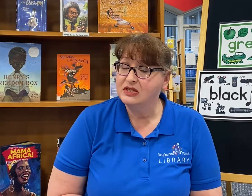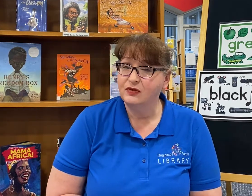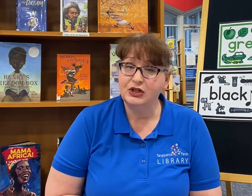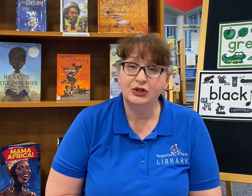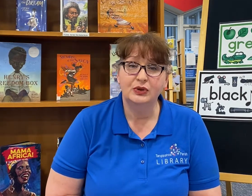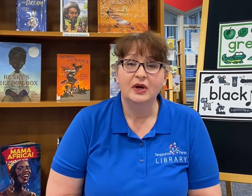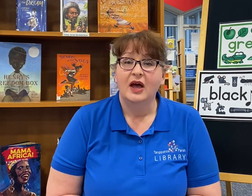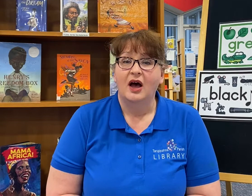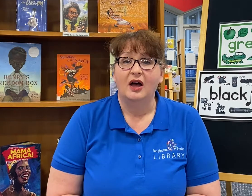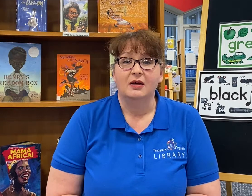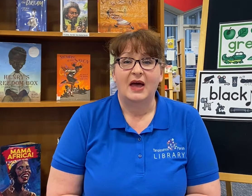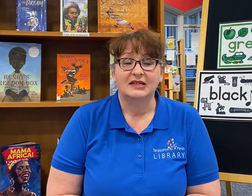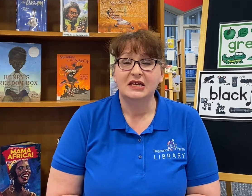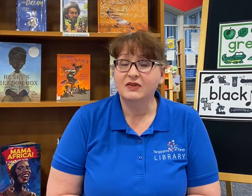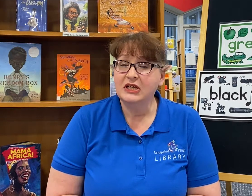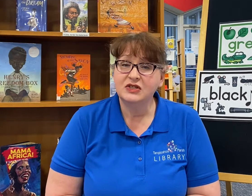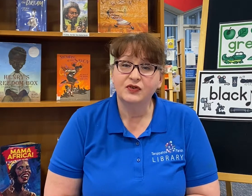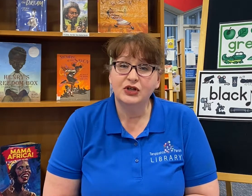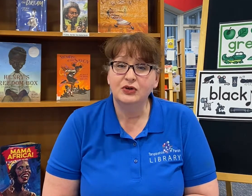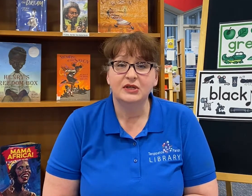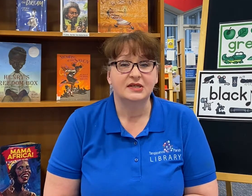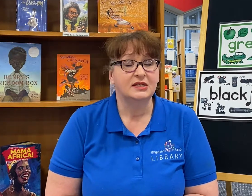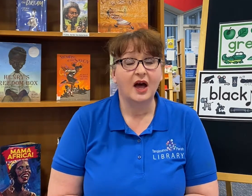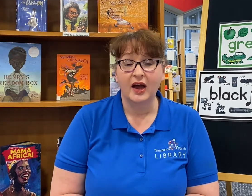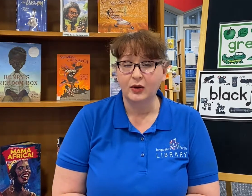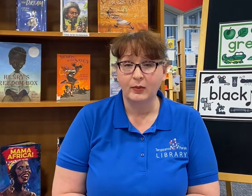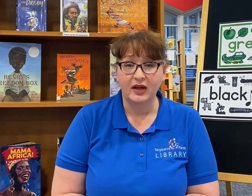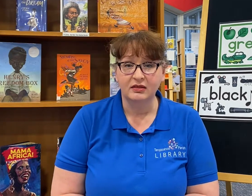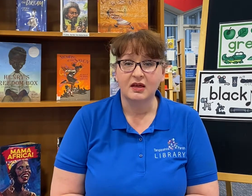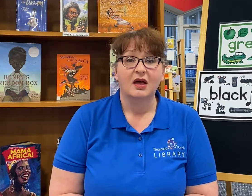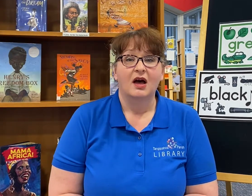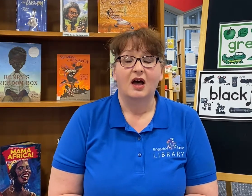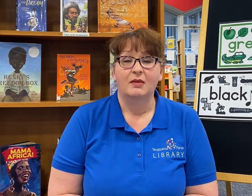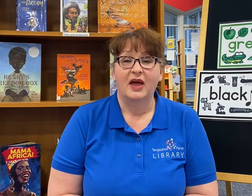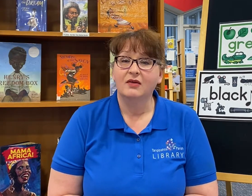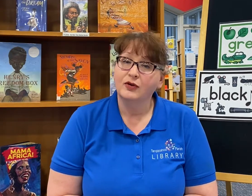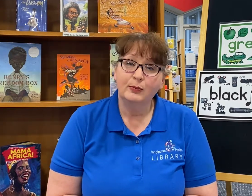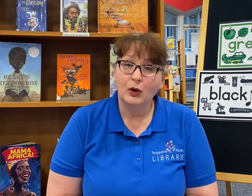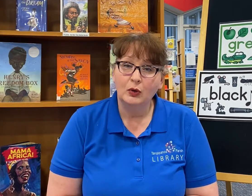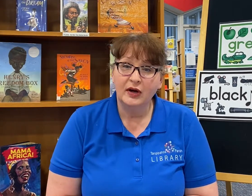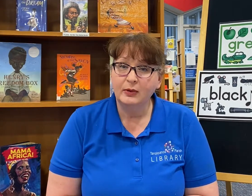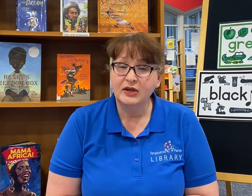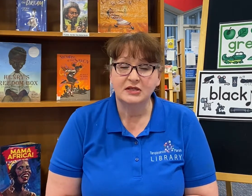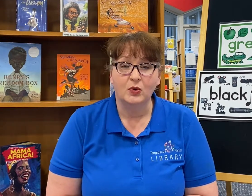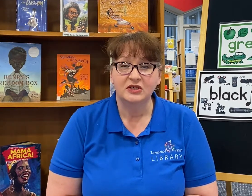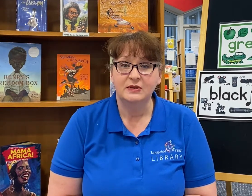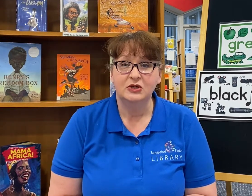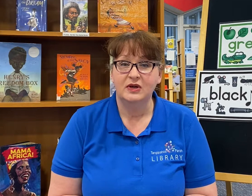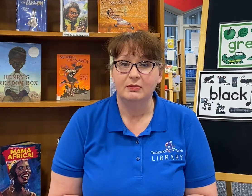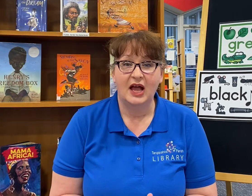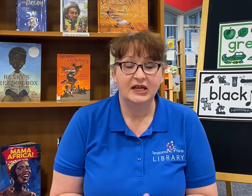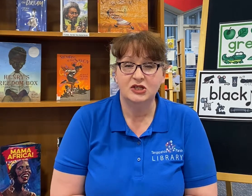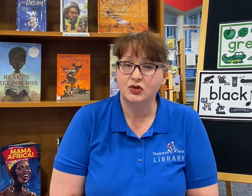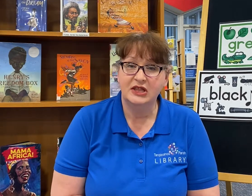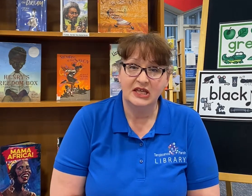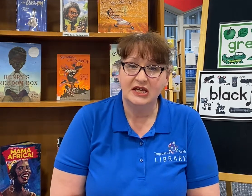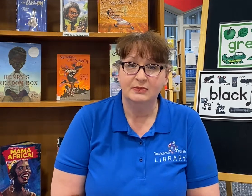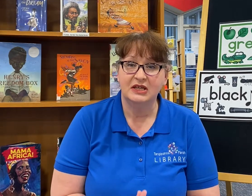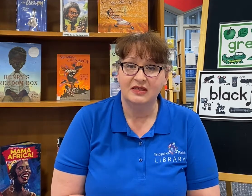you, activities for you this entire month. Every programmer is going to be doing Black history themed